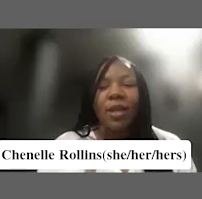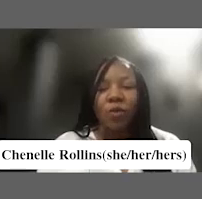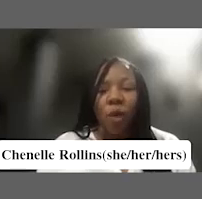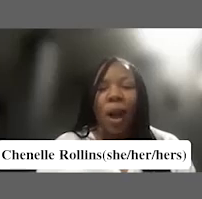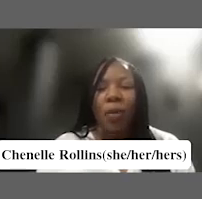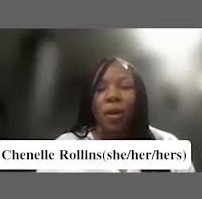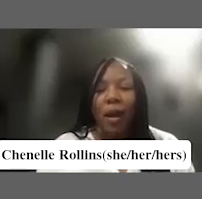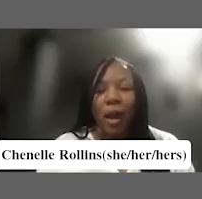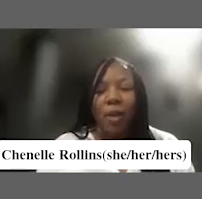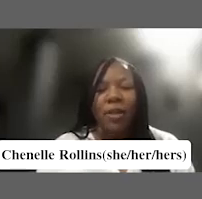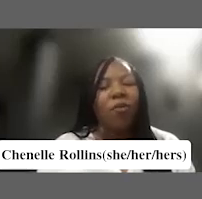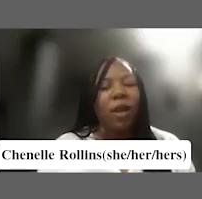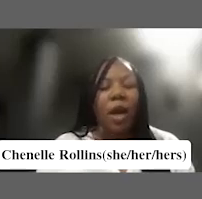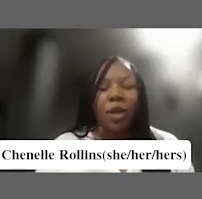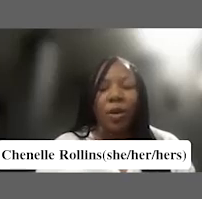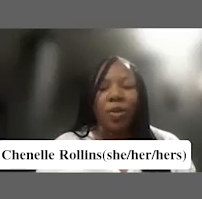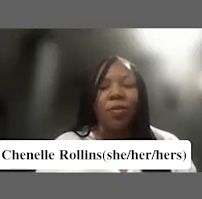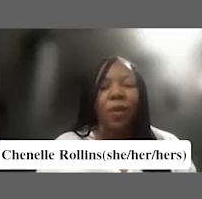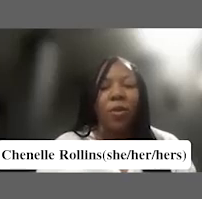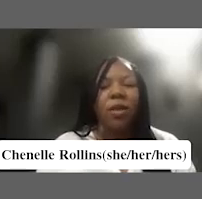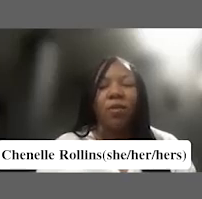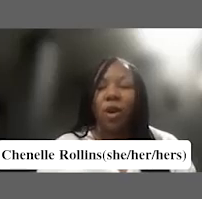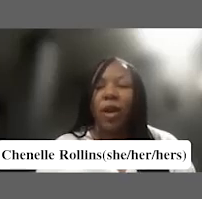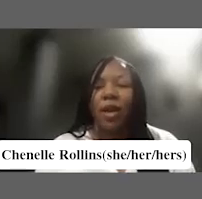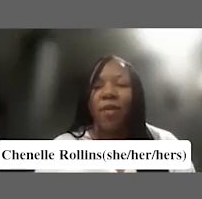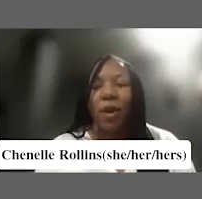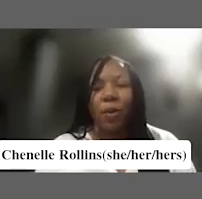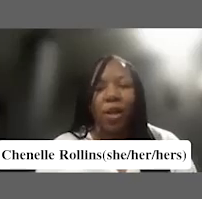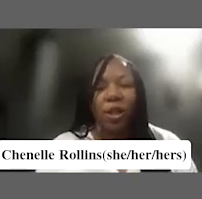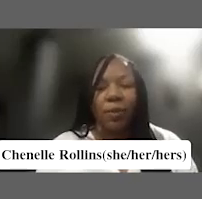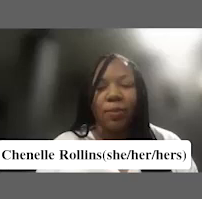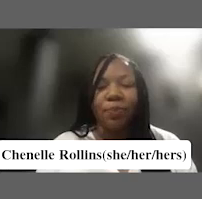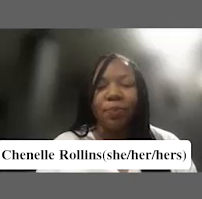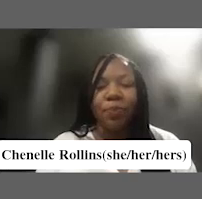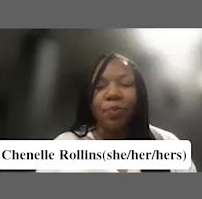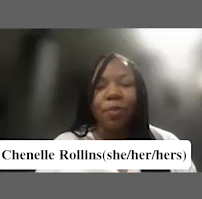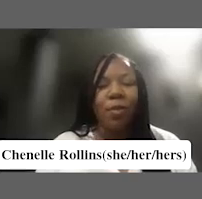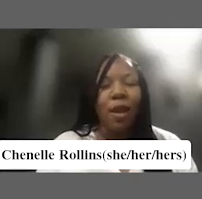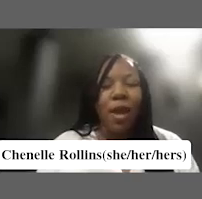and disrupt power dynamics that really undergird the field of learning and evaluation.